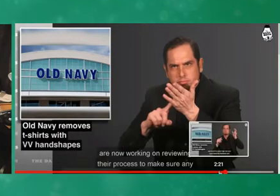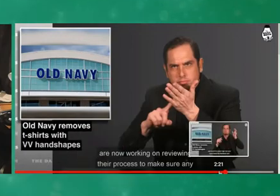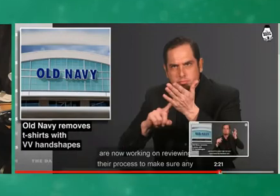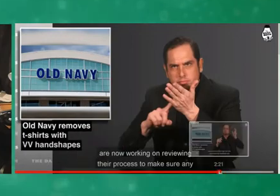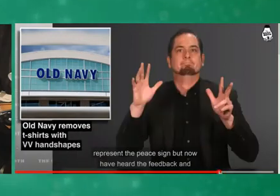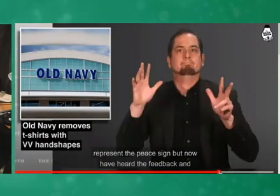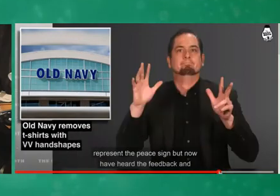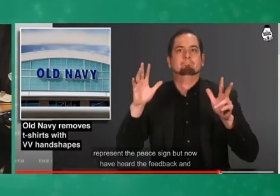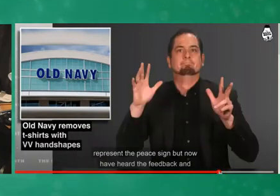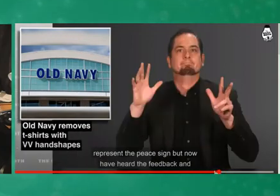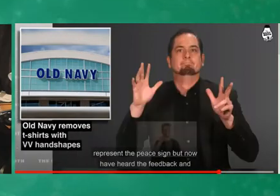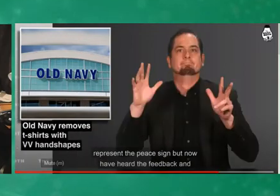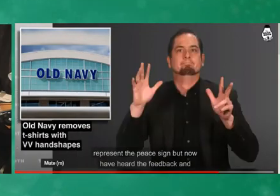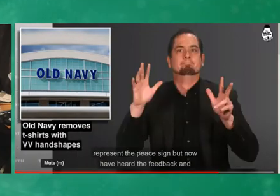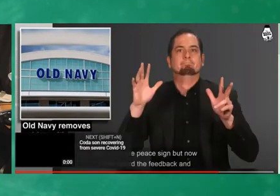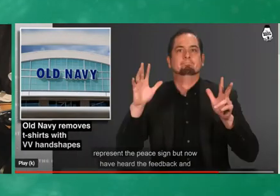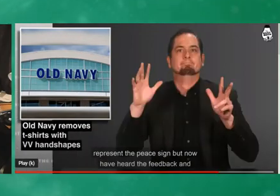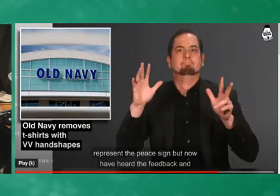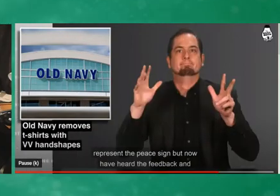let's just do it again from the V's.